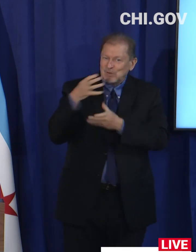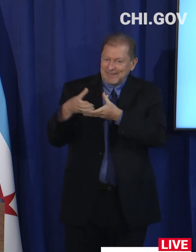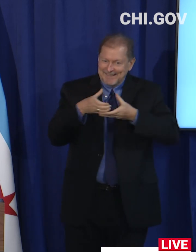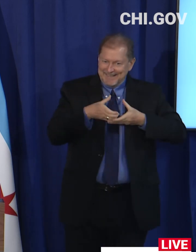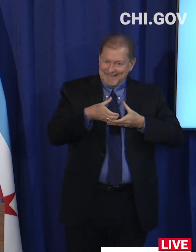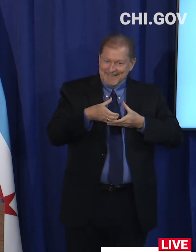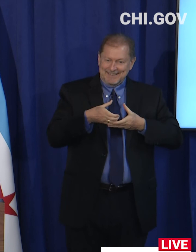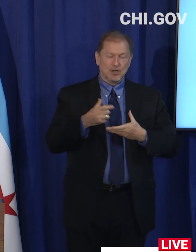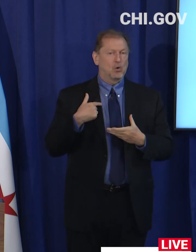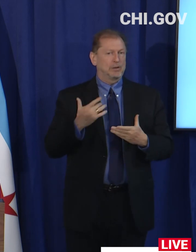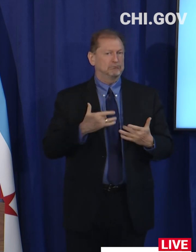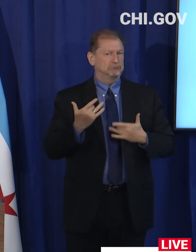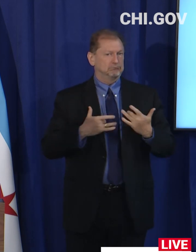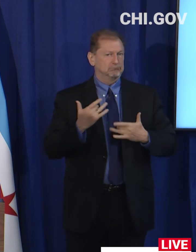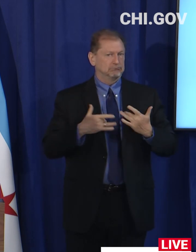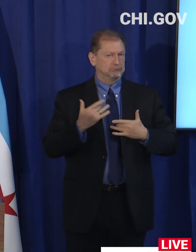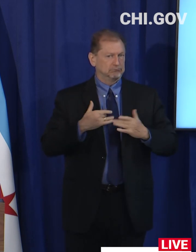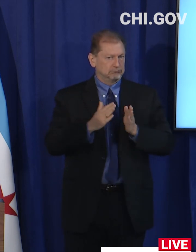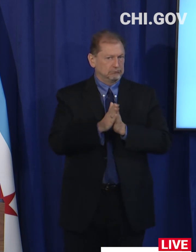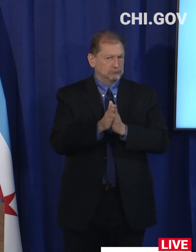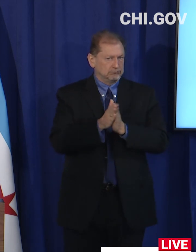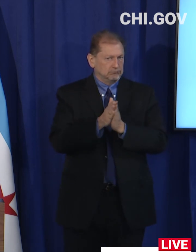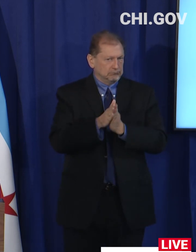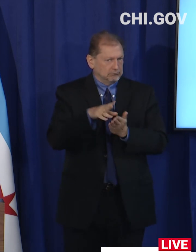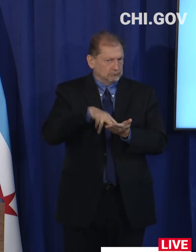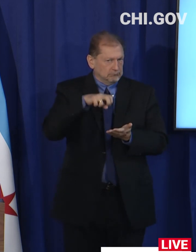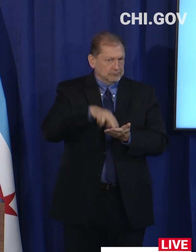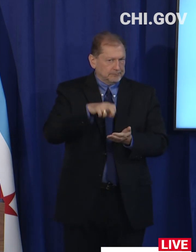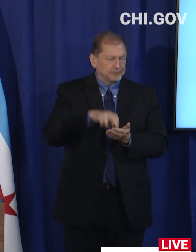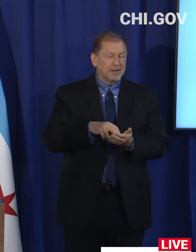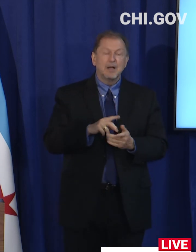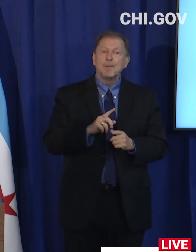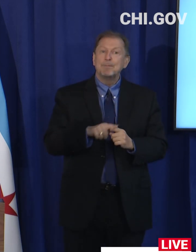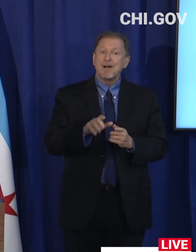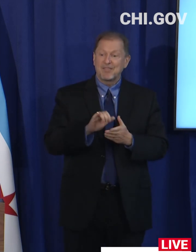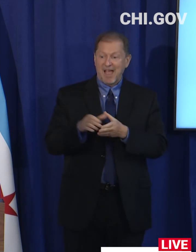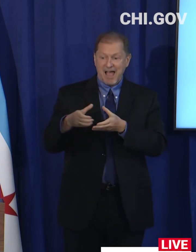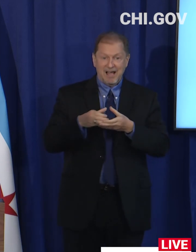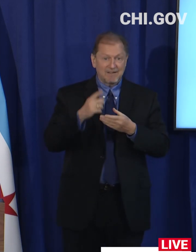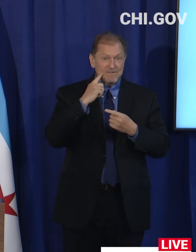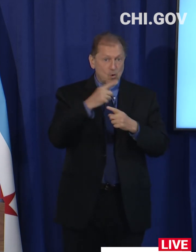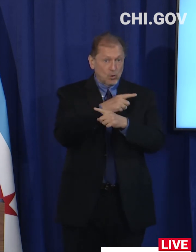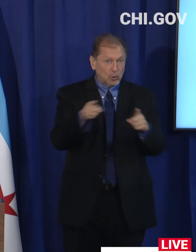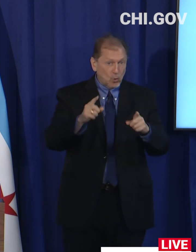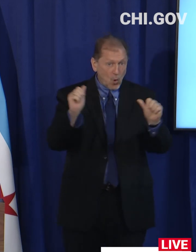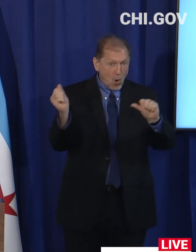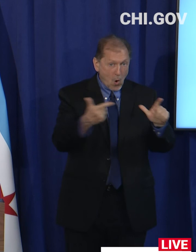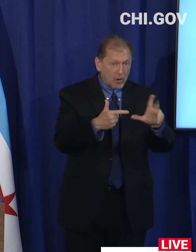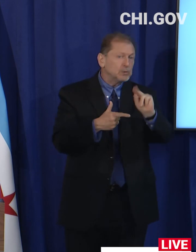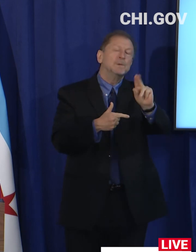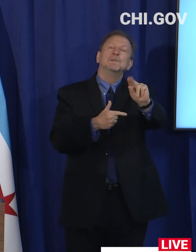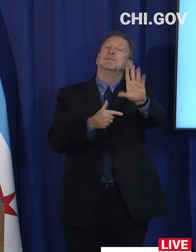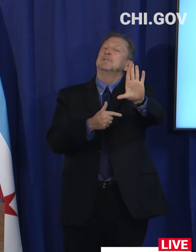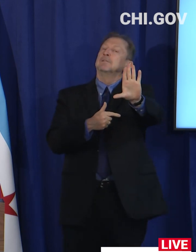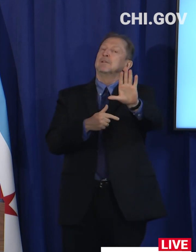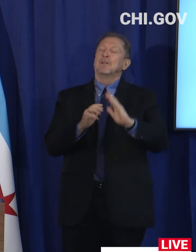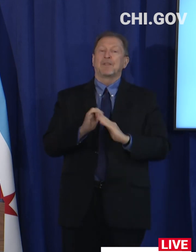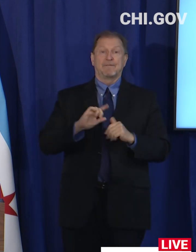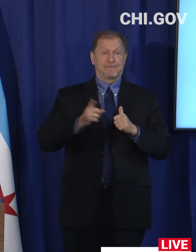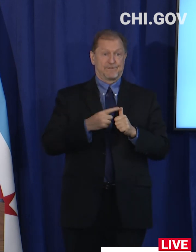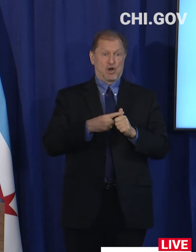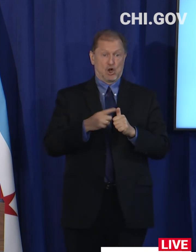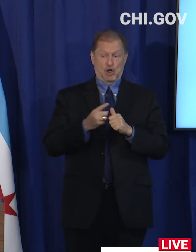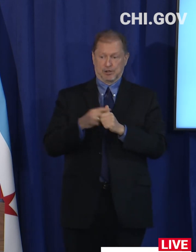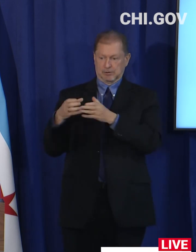news, per CDC and federal guidance, only a limited segment of the population will receive the